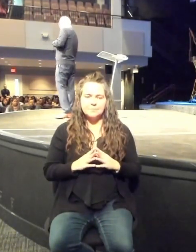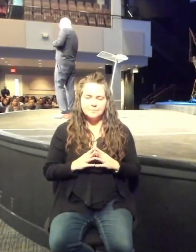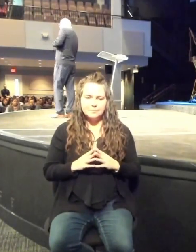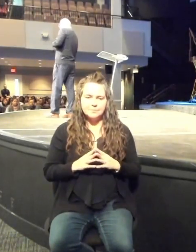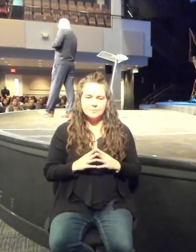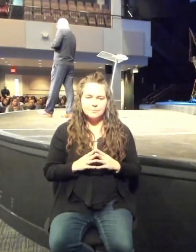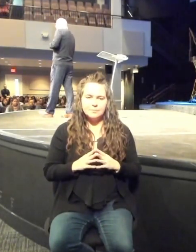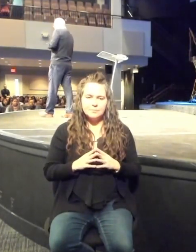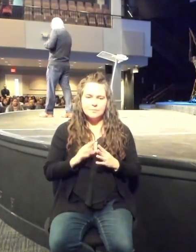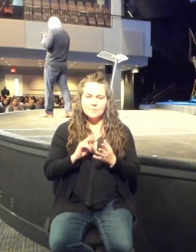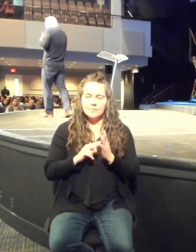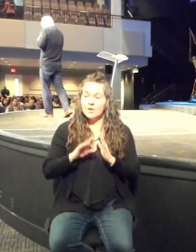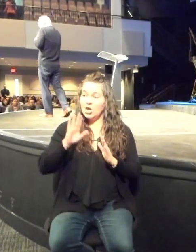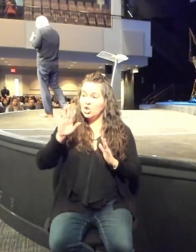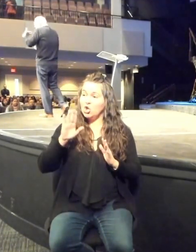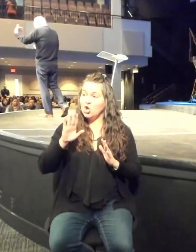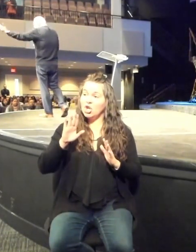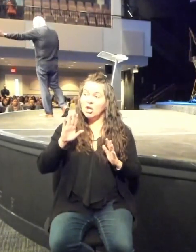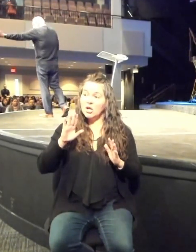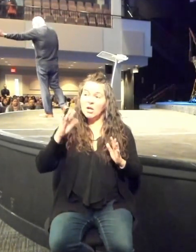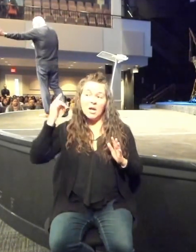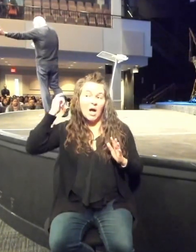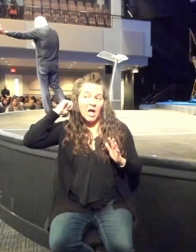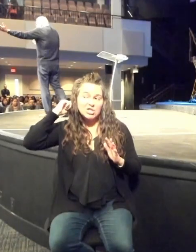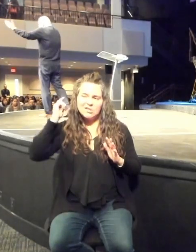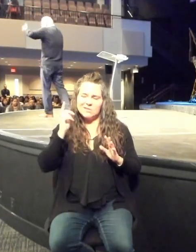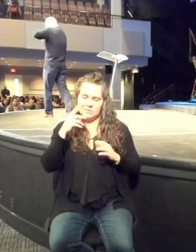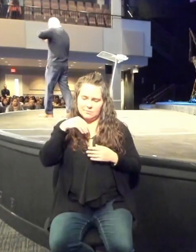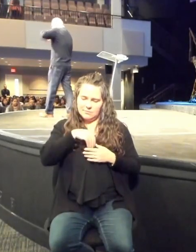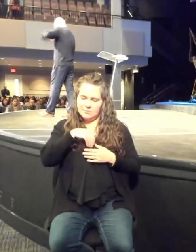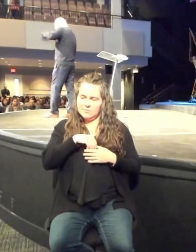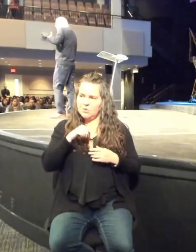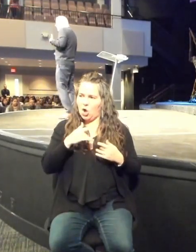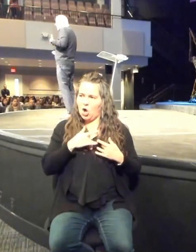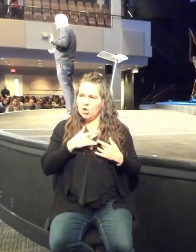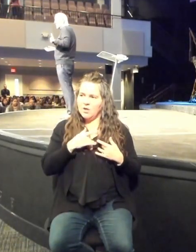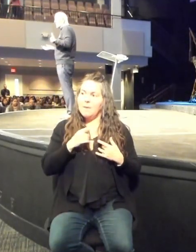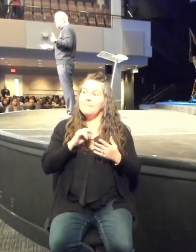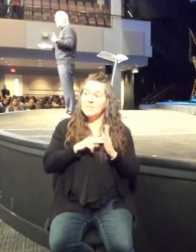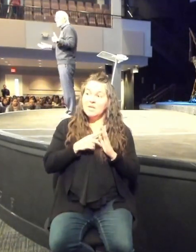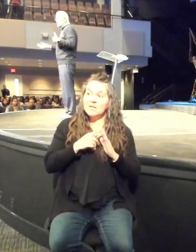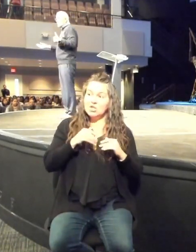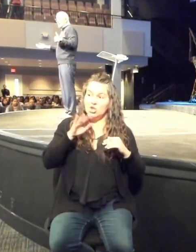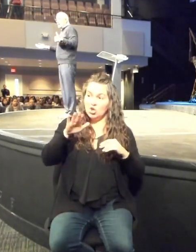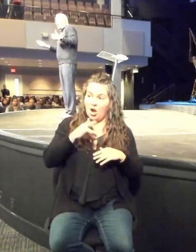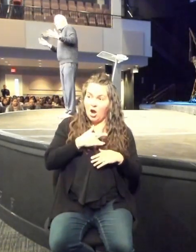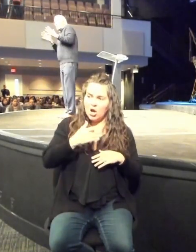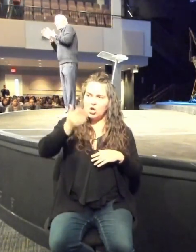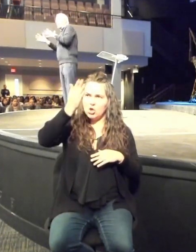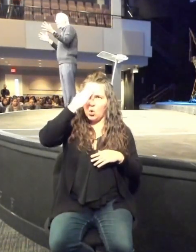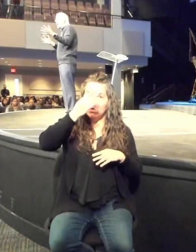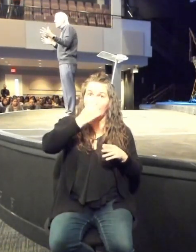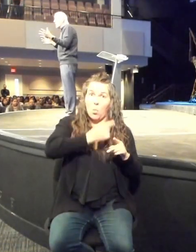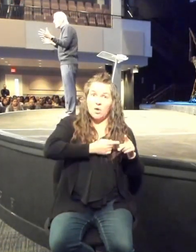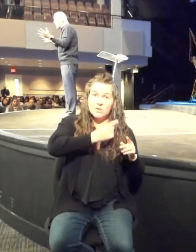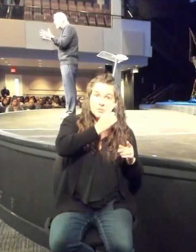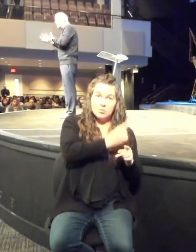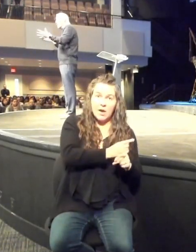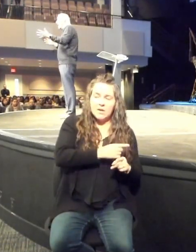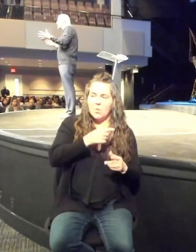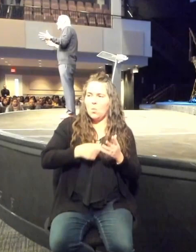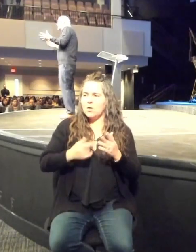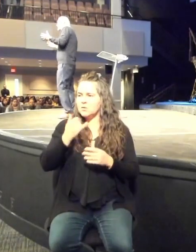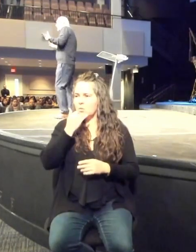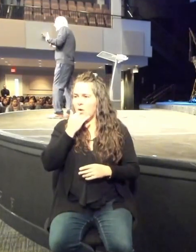conscience, and your conscience is an awareness of what is right and an awareness of what is wrong. If you have a soft conscience or a